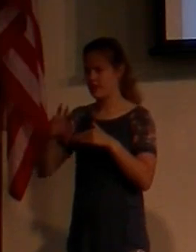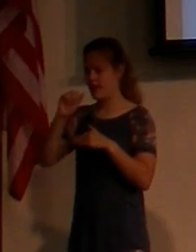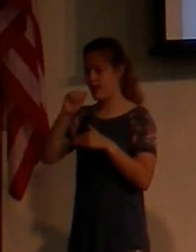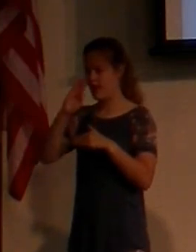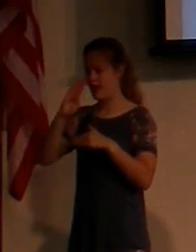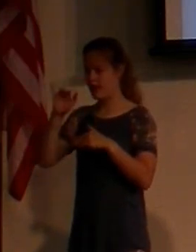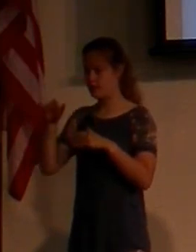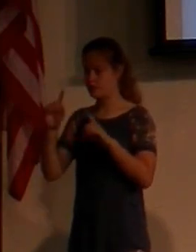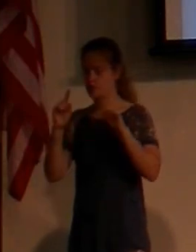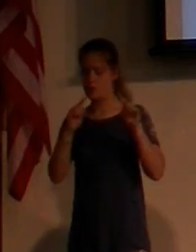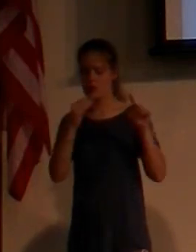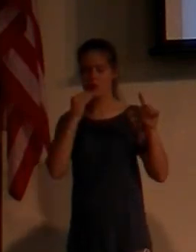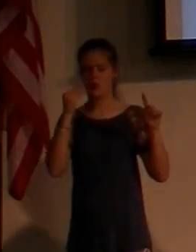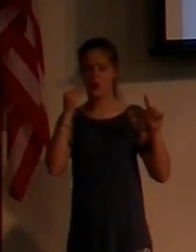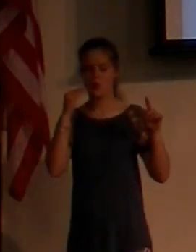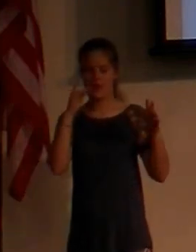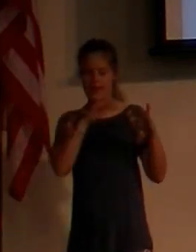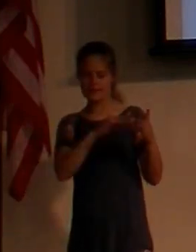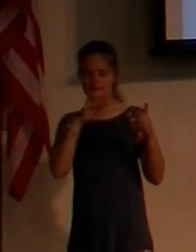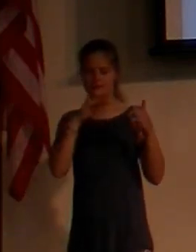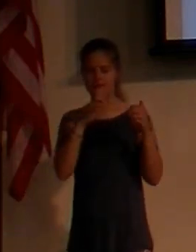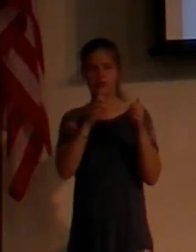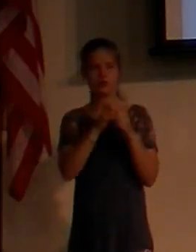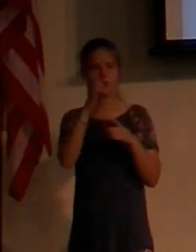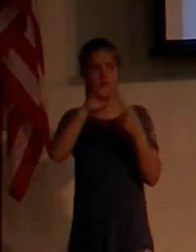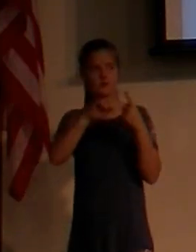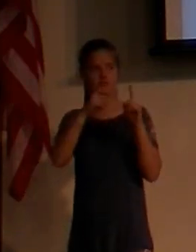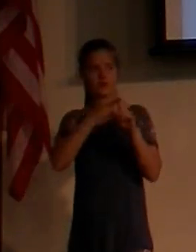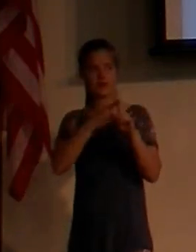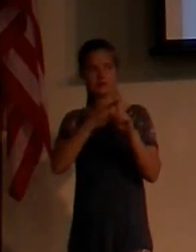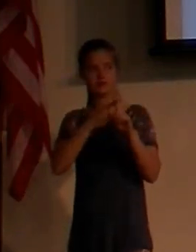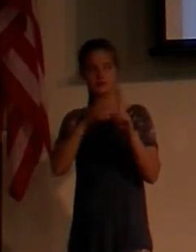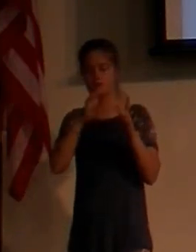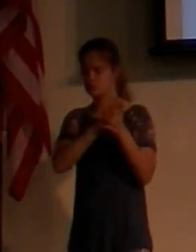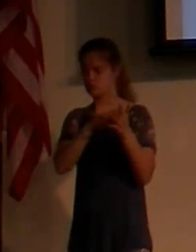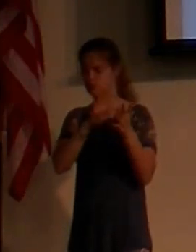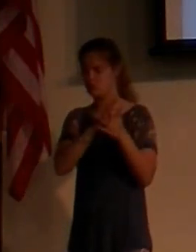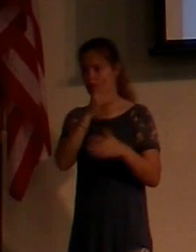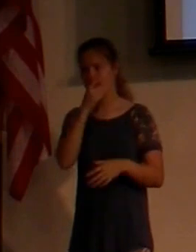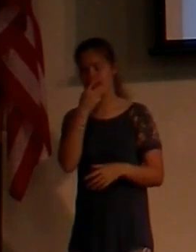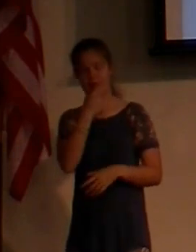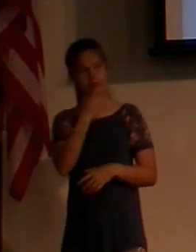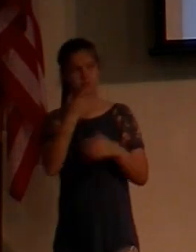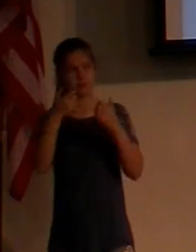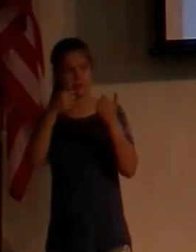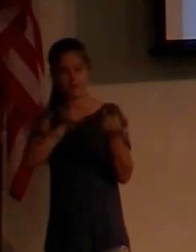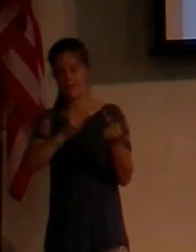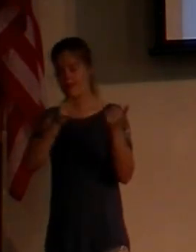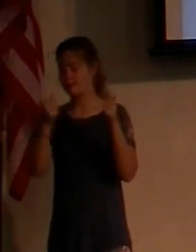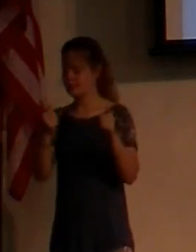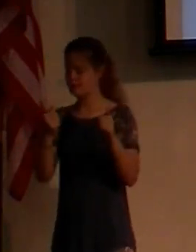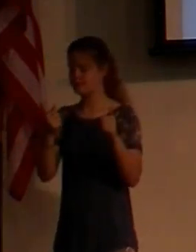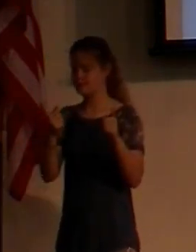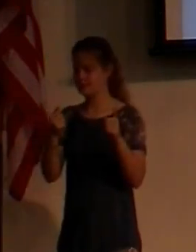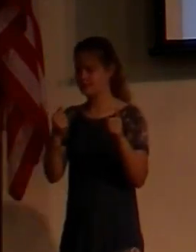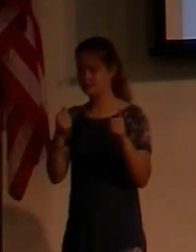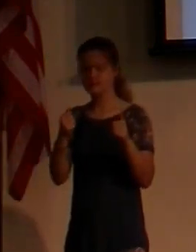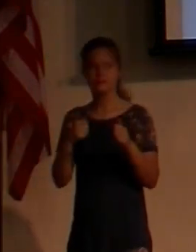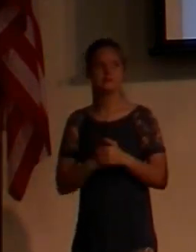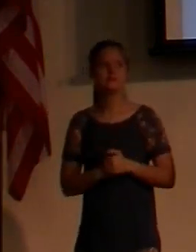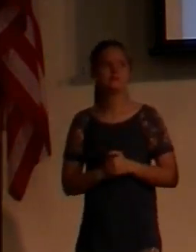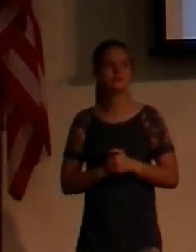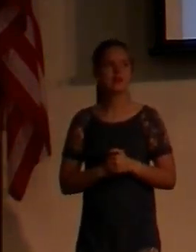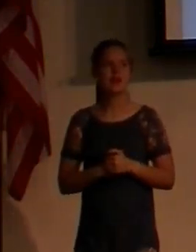from school, and then she was baptized. That's Jaden getting baptized by Joseph. Jaden then didn't keep her faith